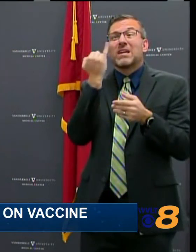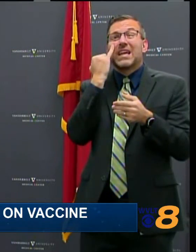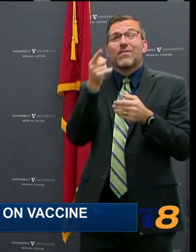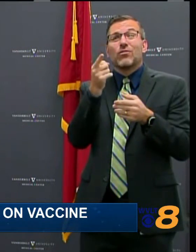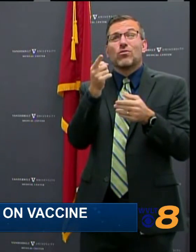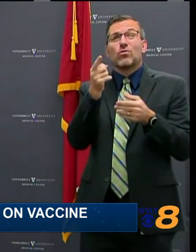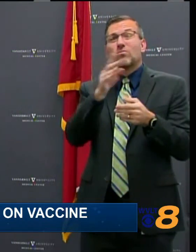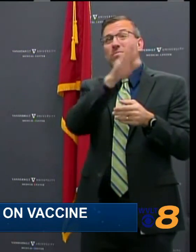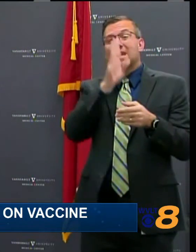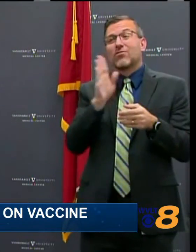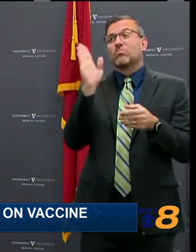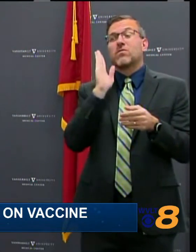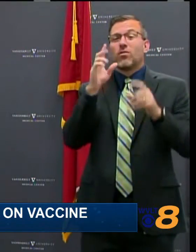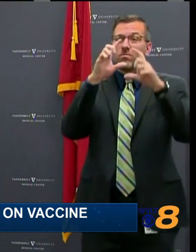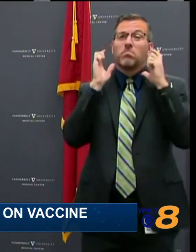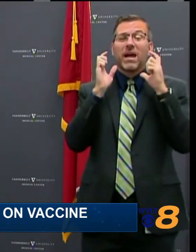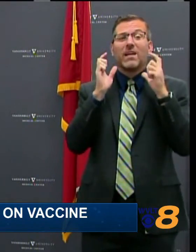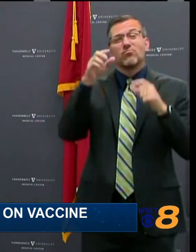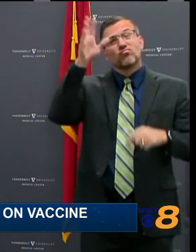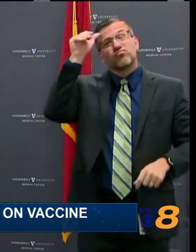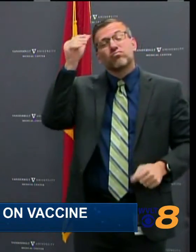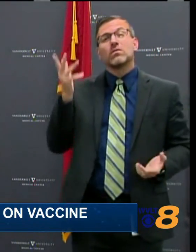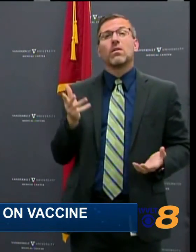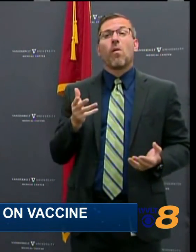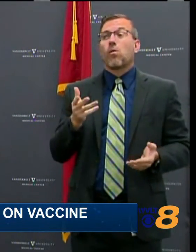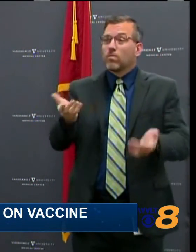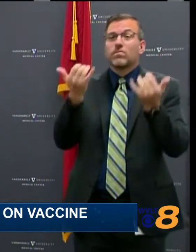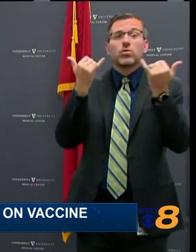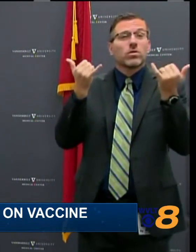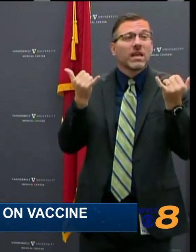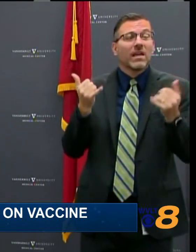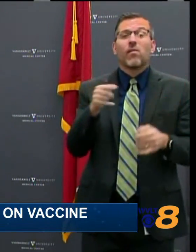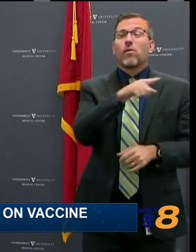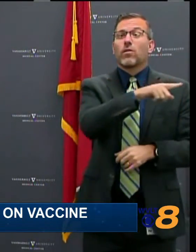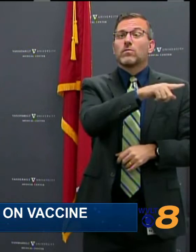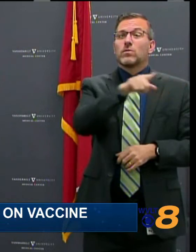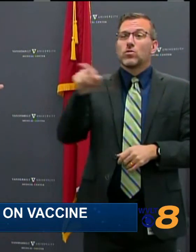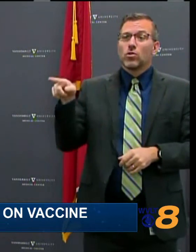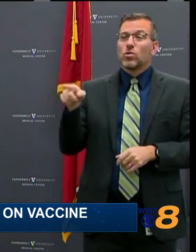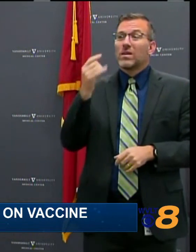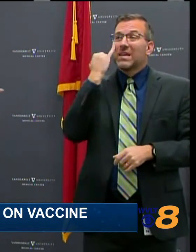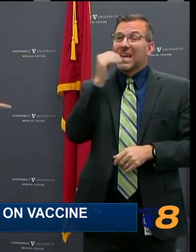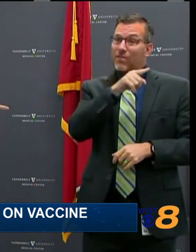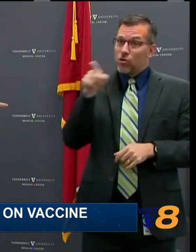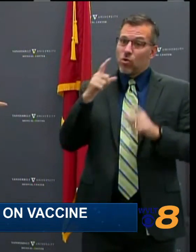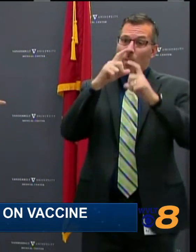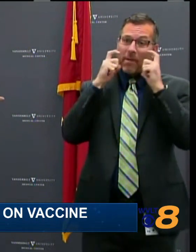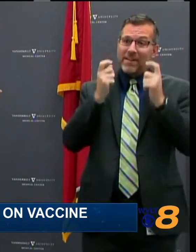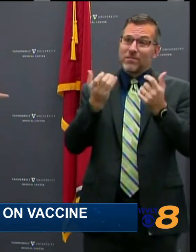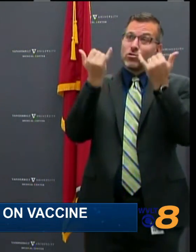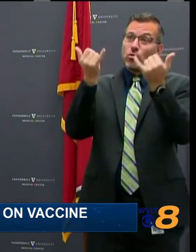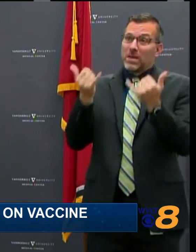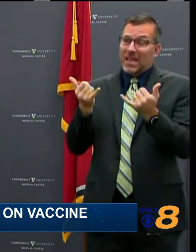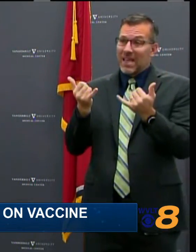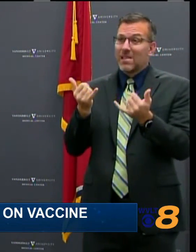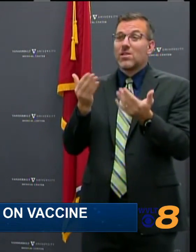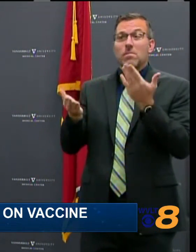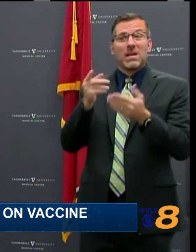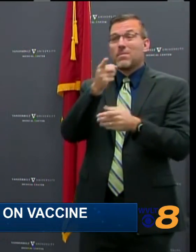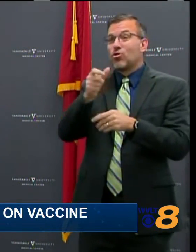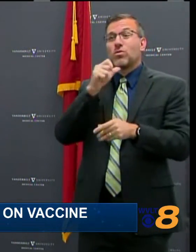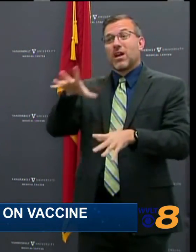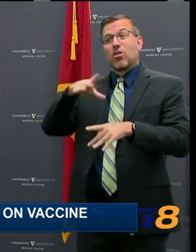not, your decision to wear a mask today, for example, may be the decision that keeps you from being treated by these healthcare